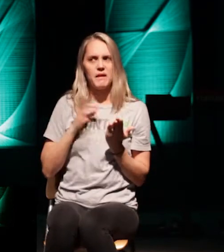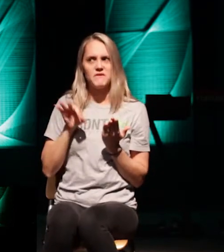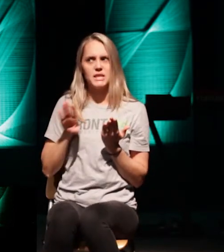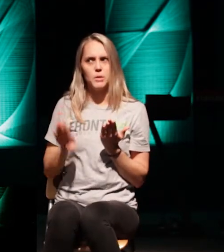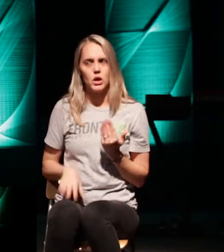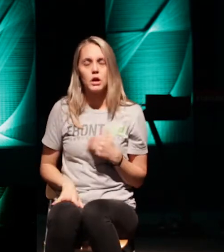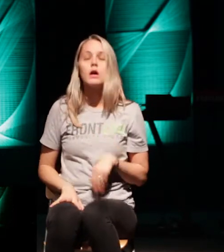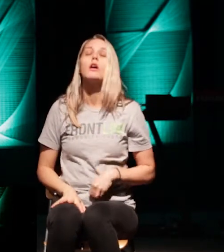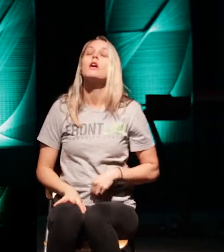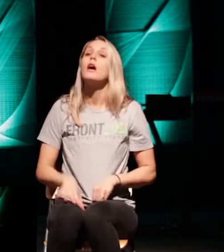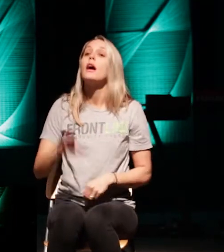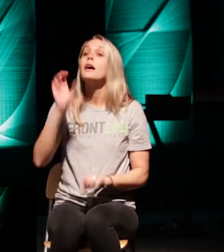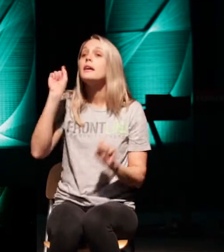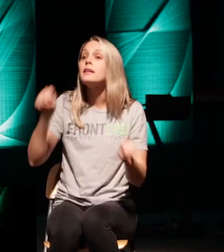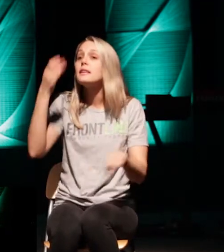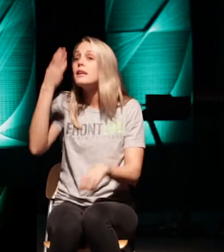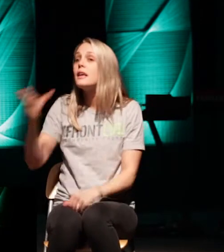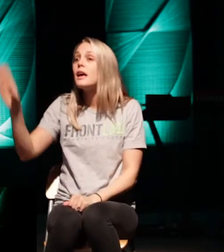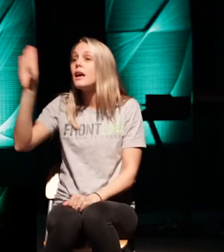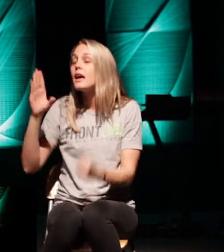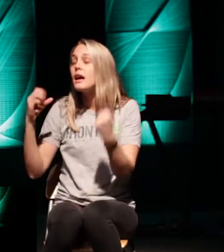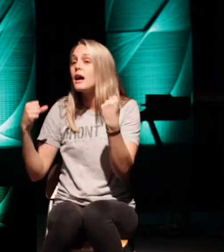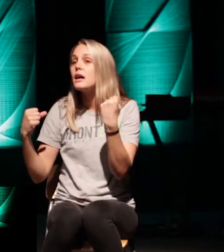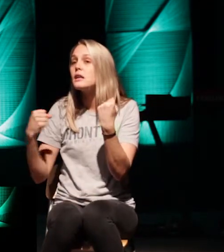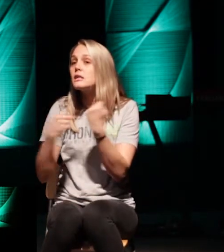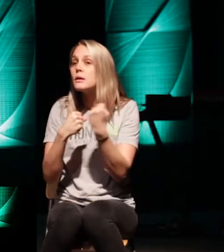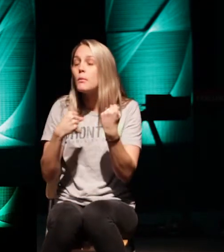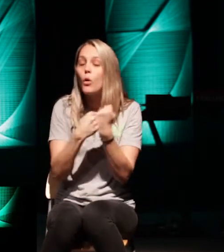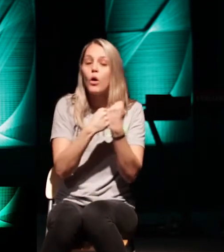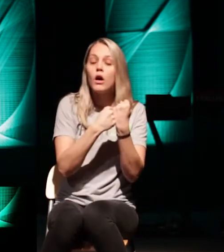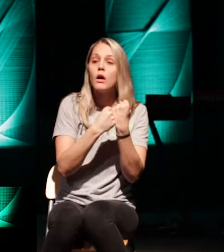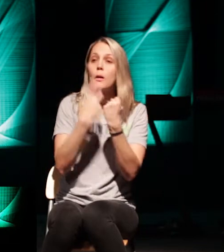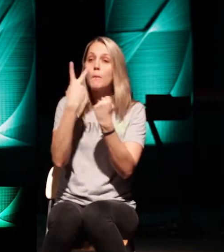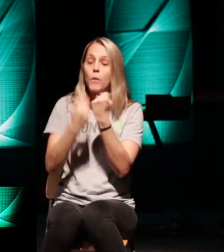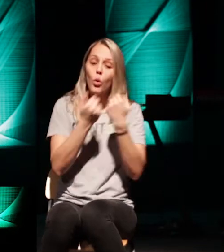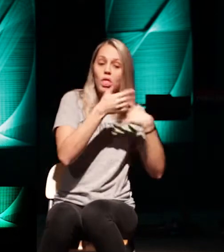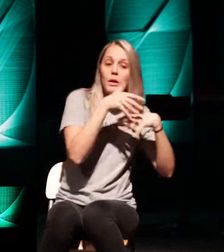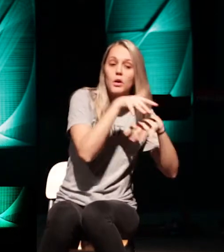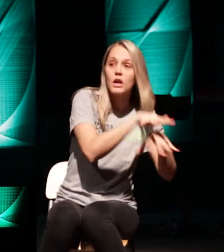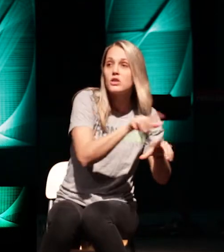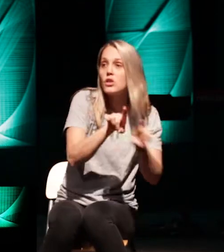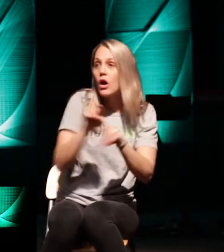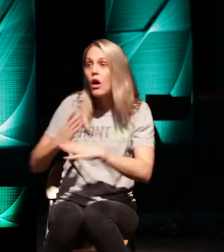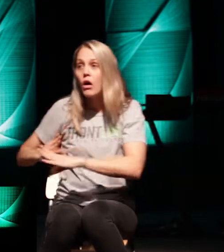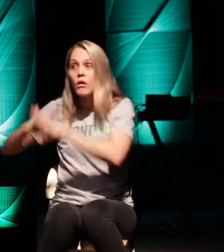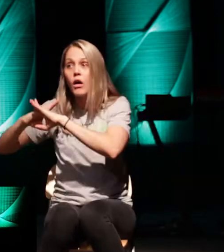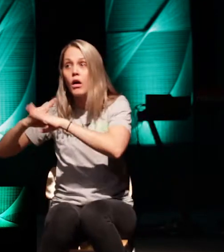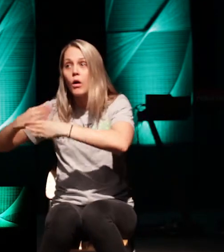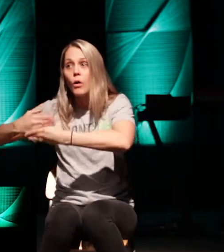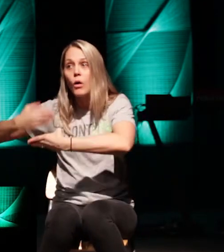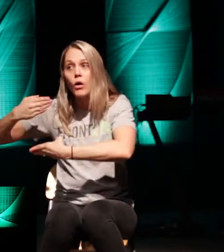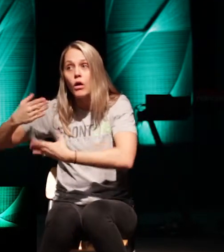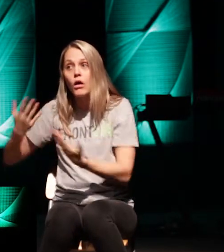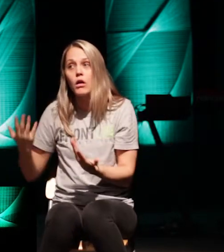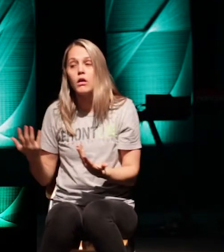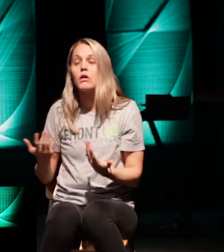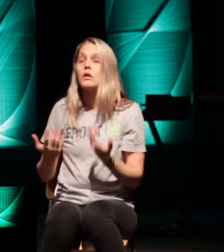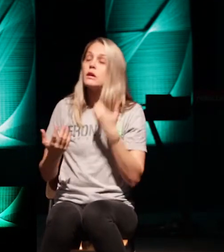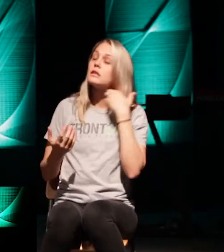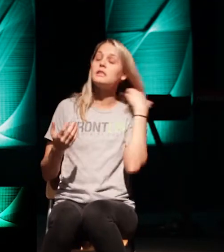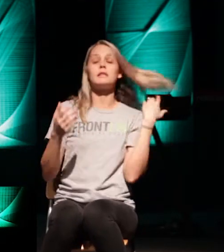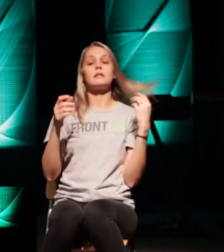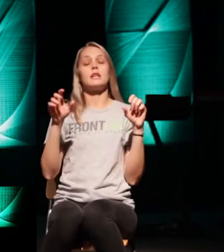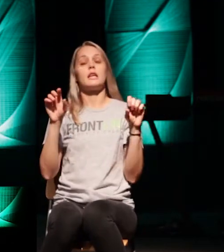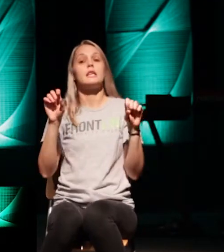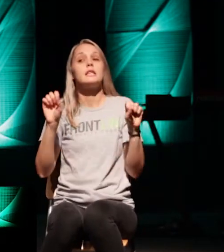both for people who support immigration and also people who support the wall? Let's go two more. Could God really be